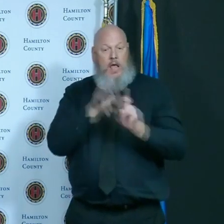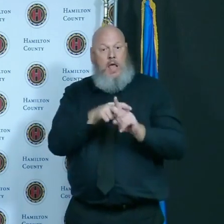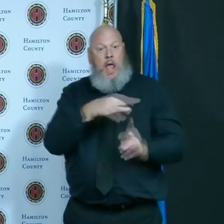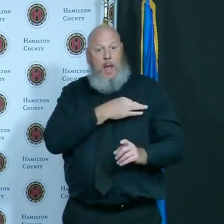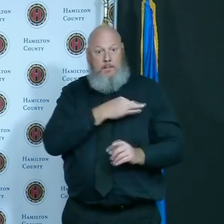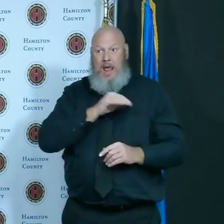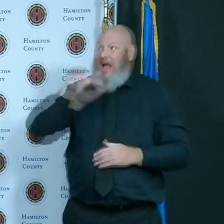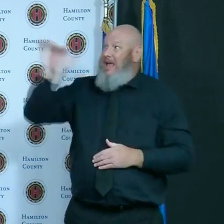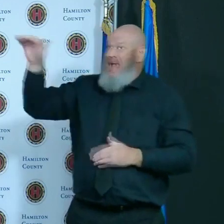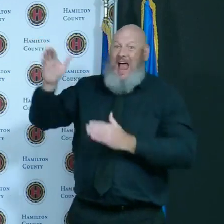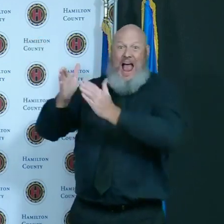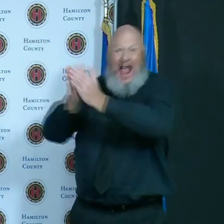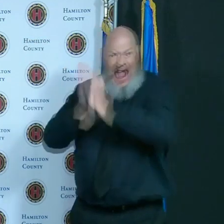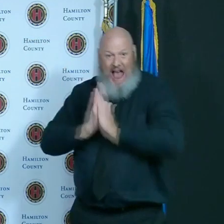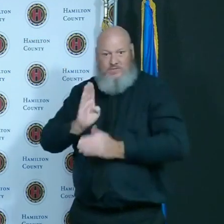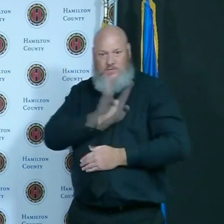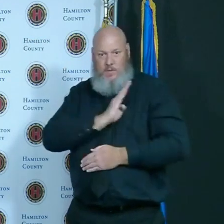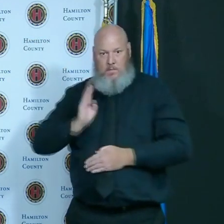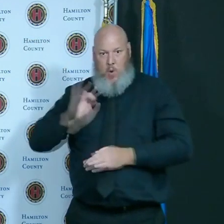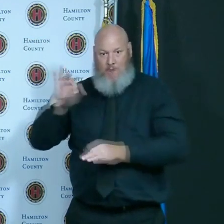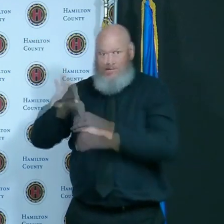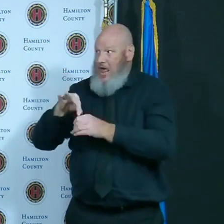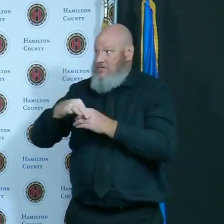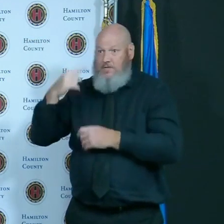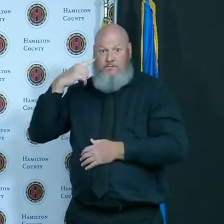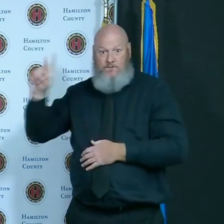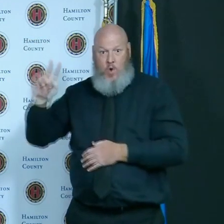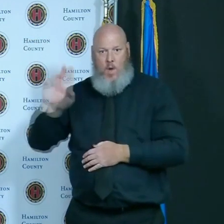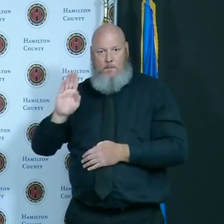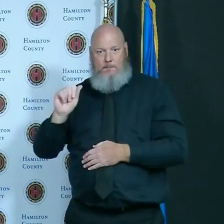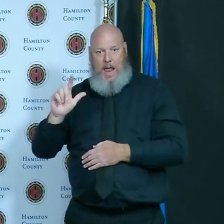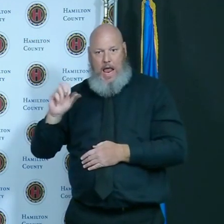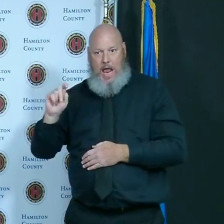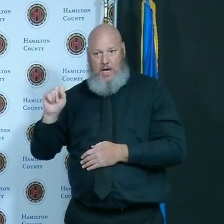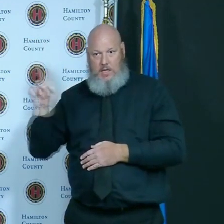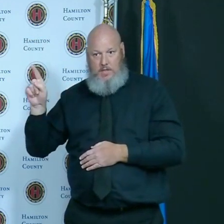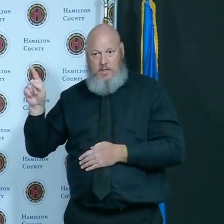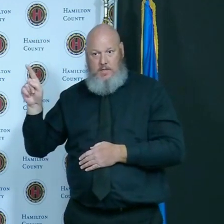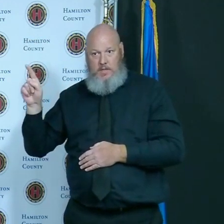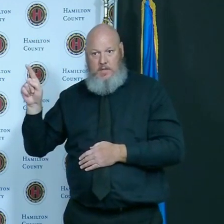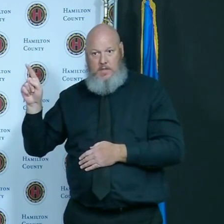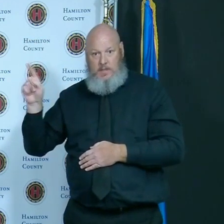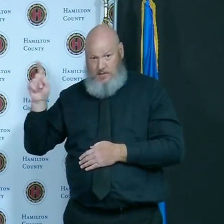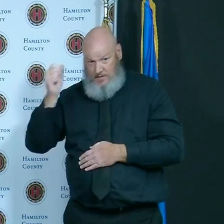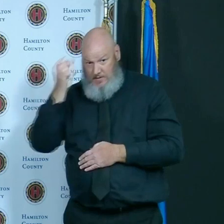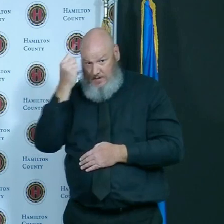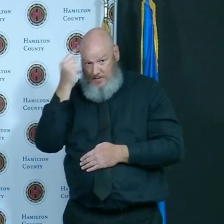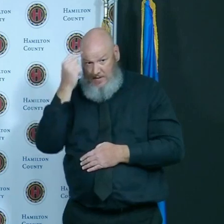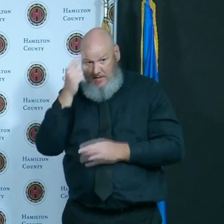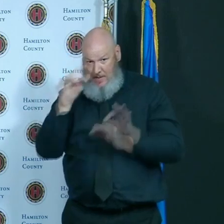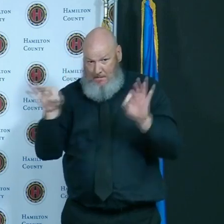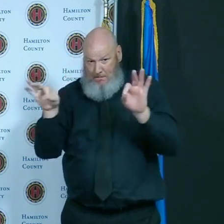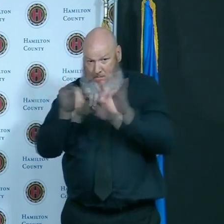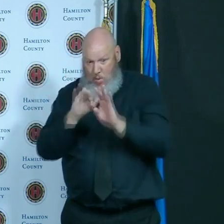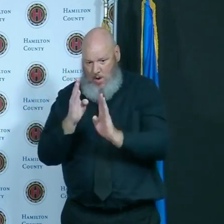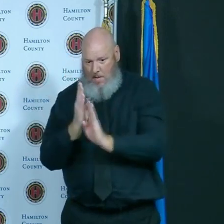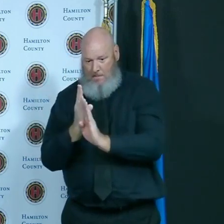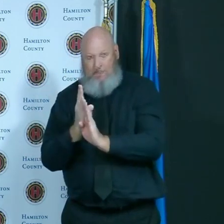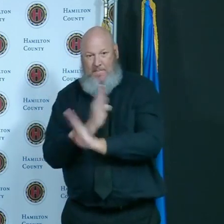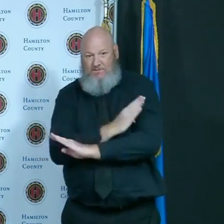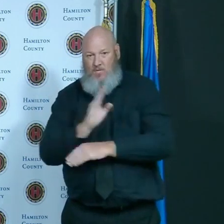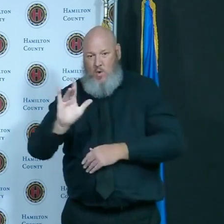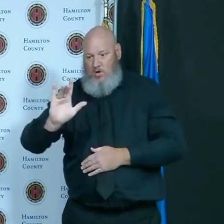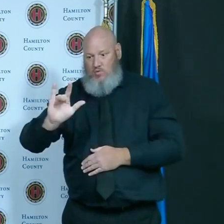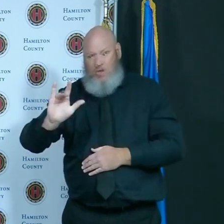April 27th, which is the following Monday, or drop it off to the Board of Elections by 7:30 in the evening